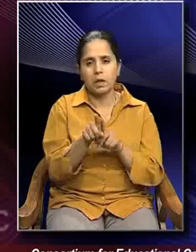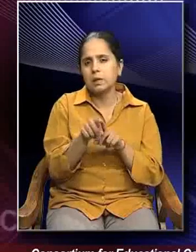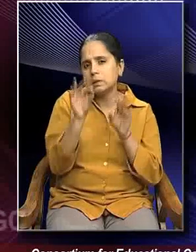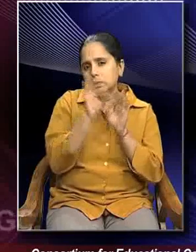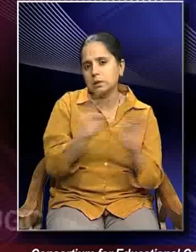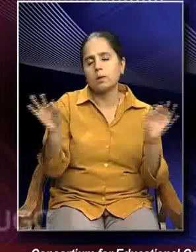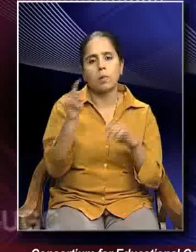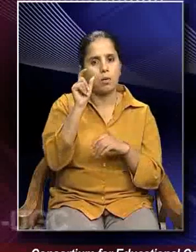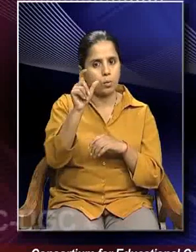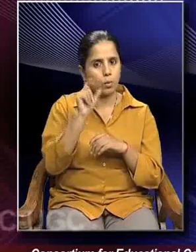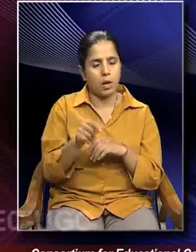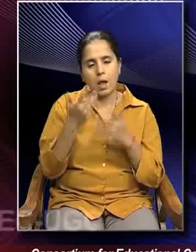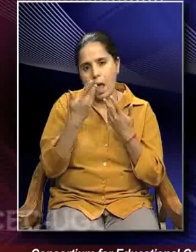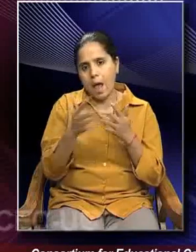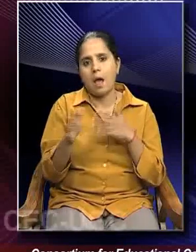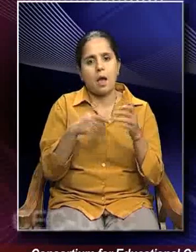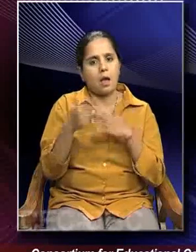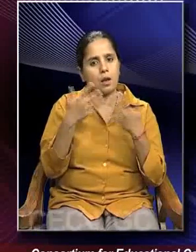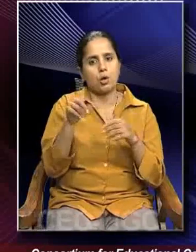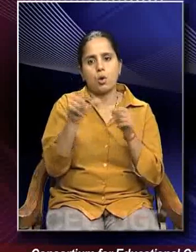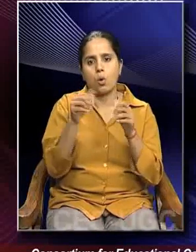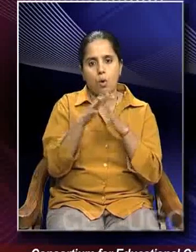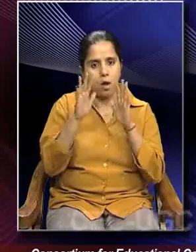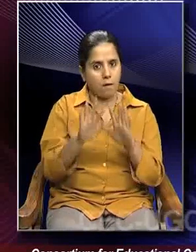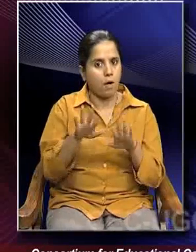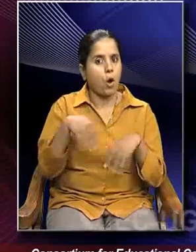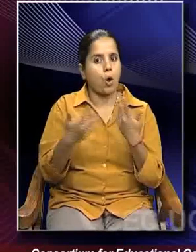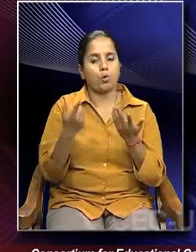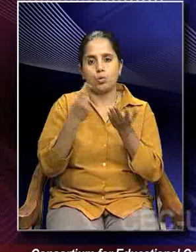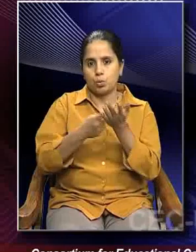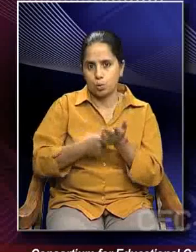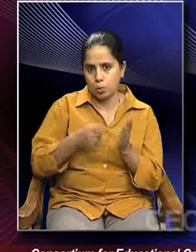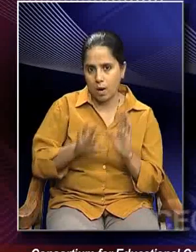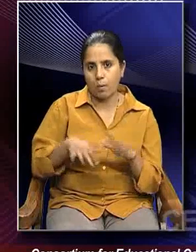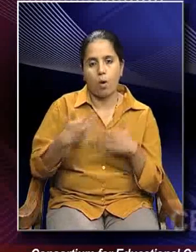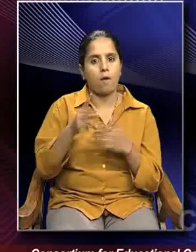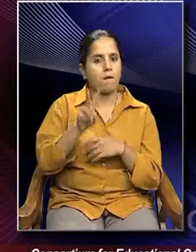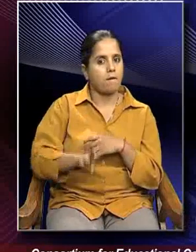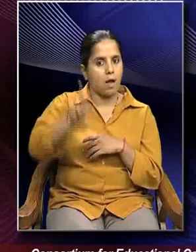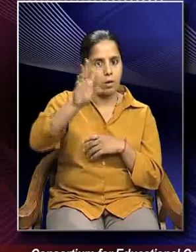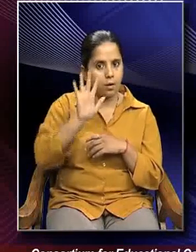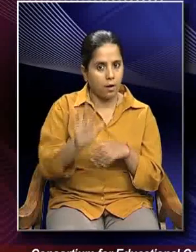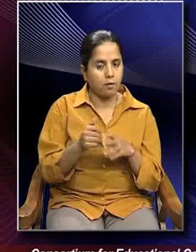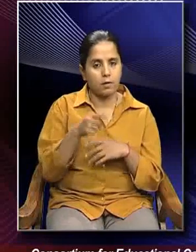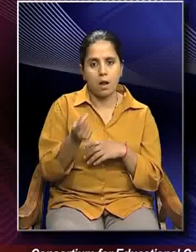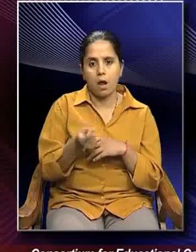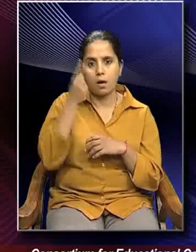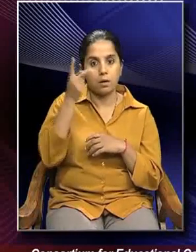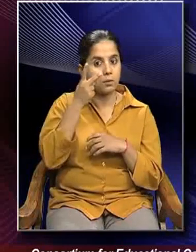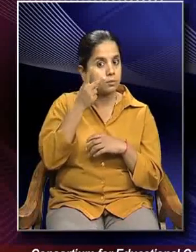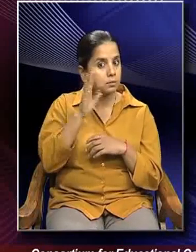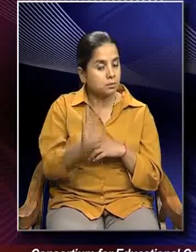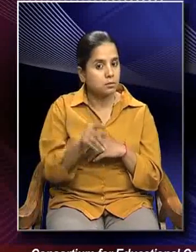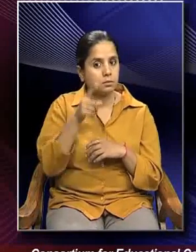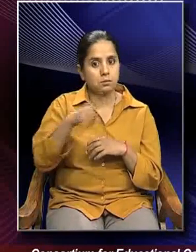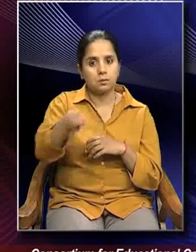words, whenever there is a law or a norm or a value, the understanding is that